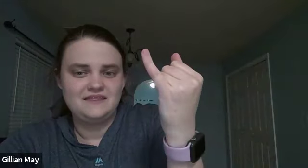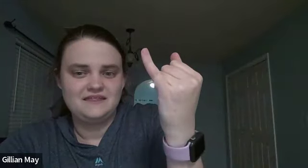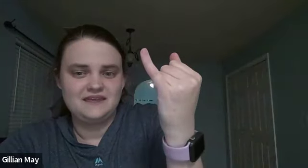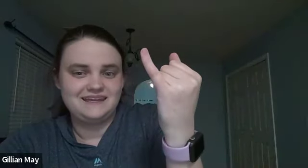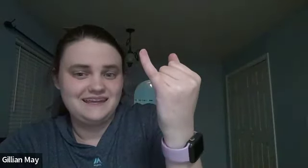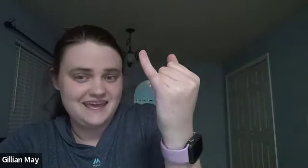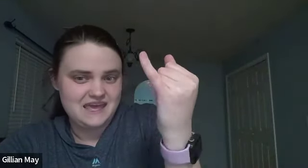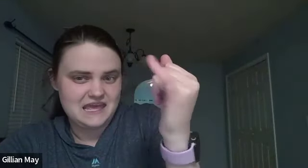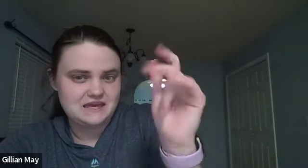then K.